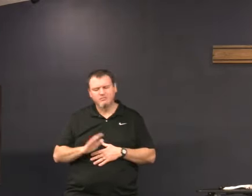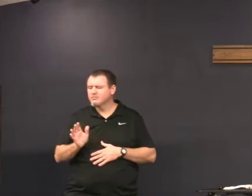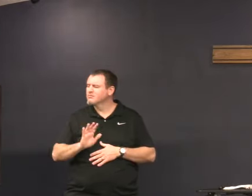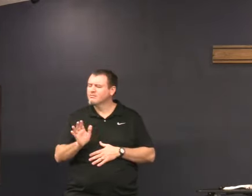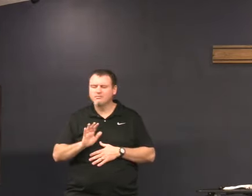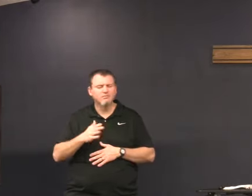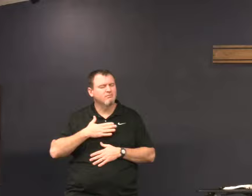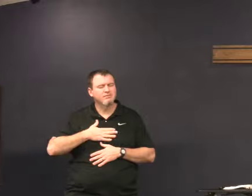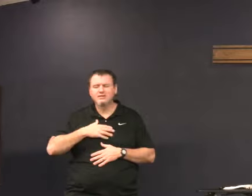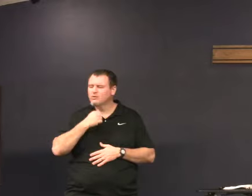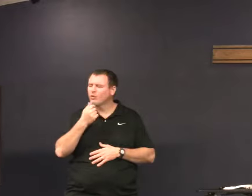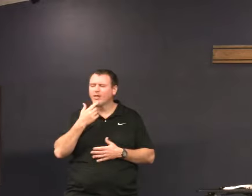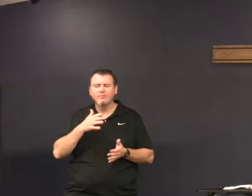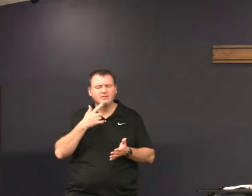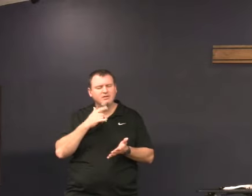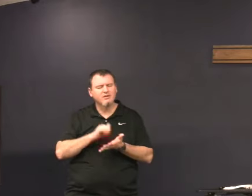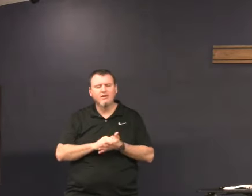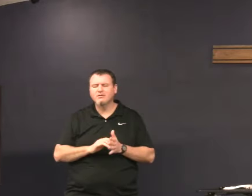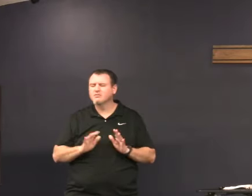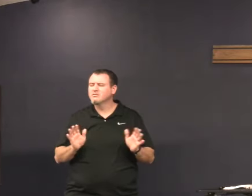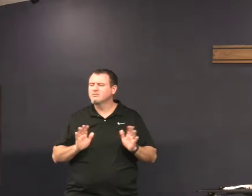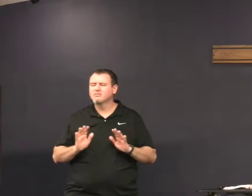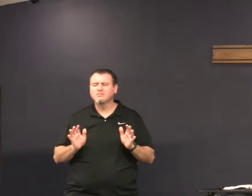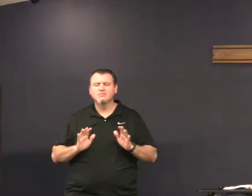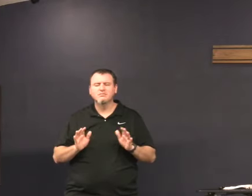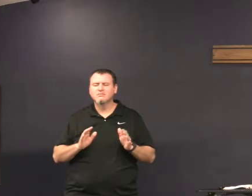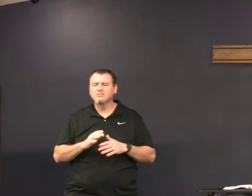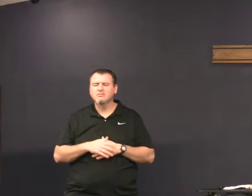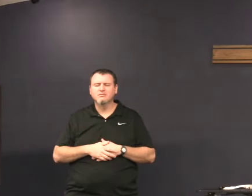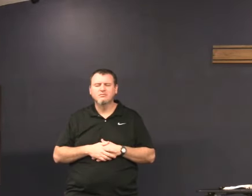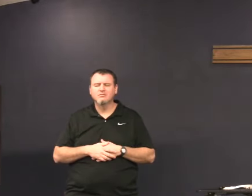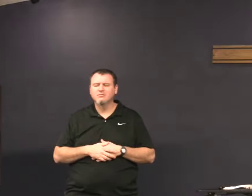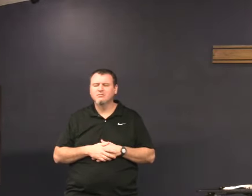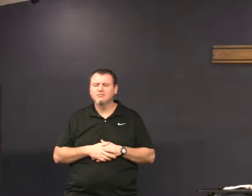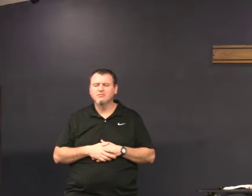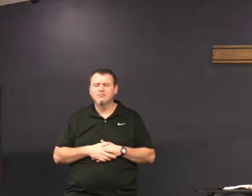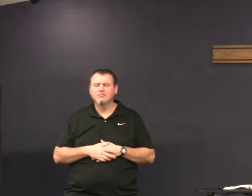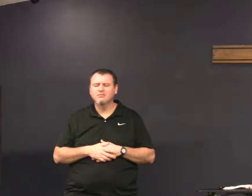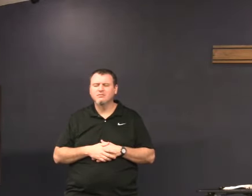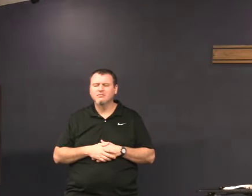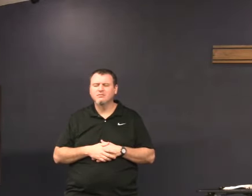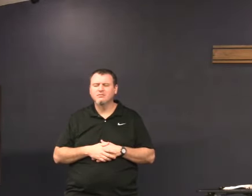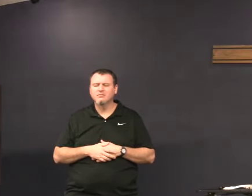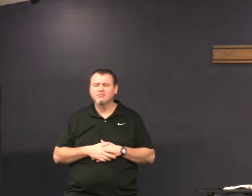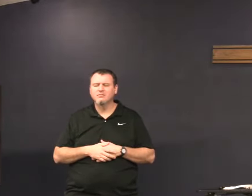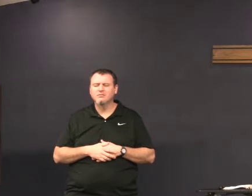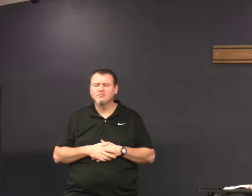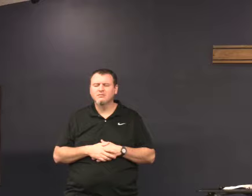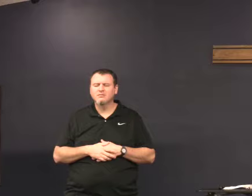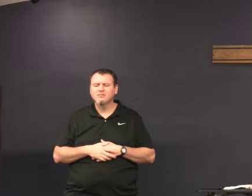I don't ever want to say, look at this kingdom. I go, oh, please look at what I'm going to say.